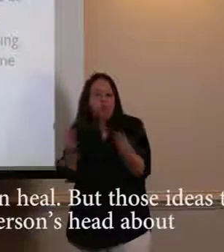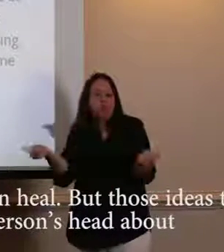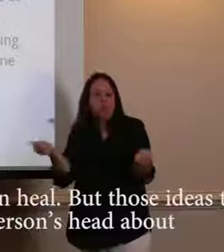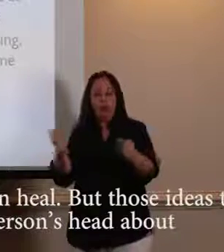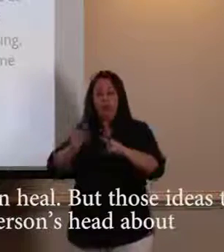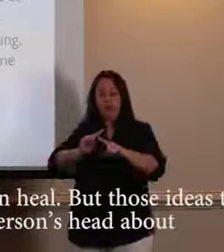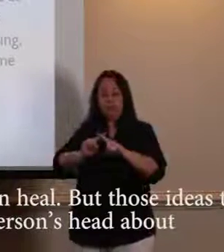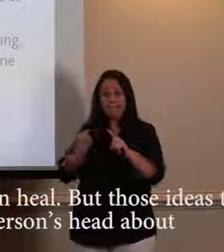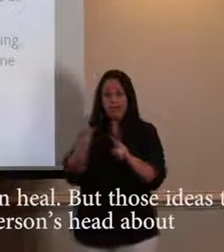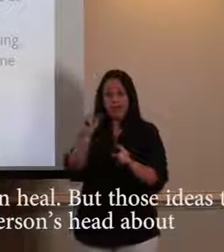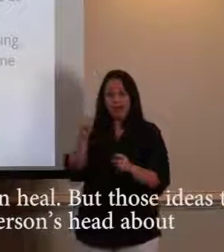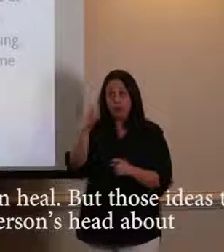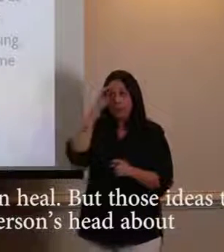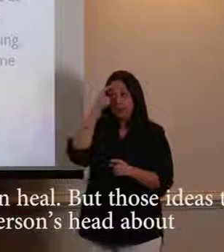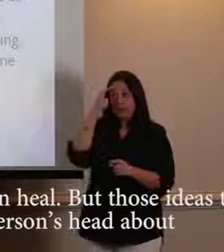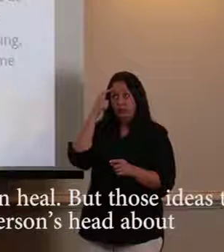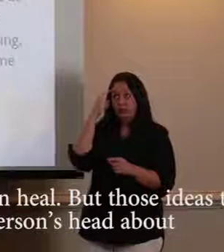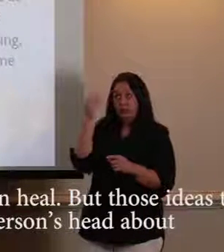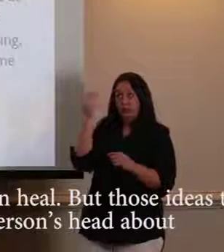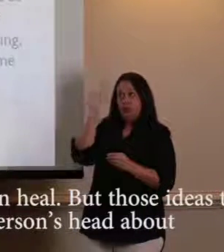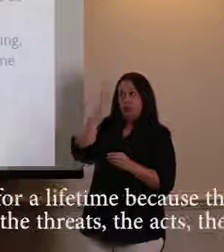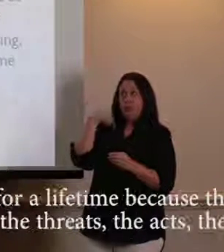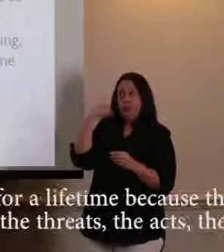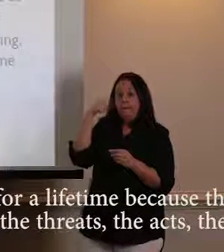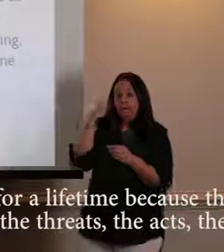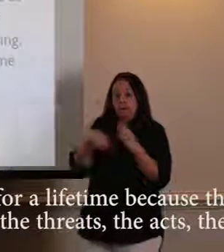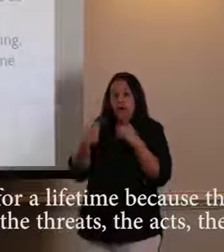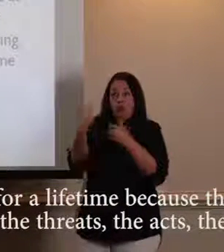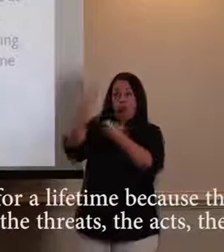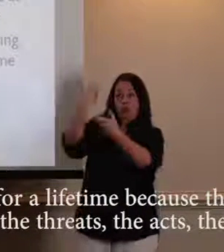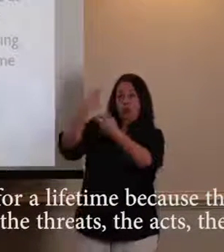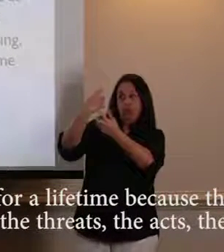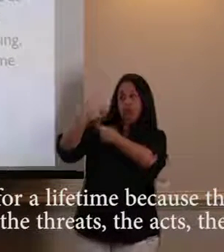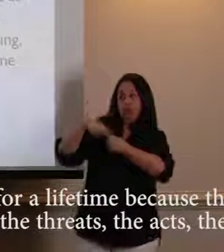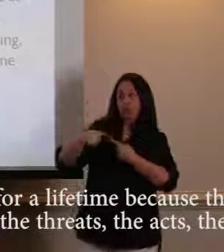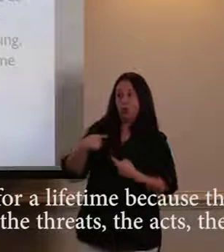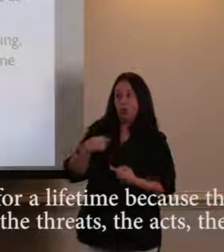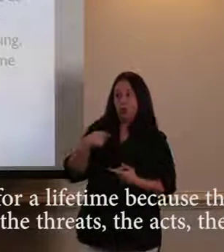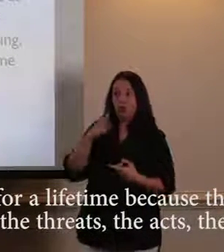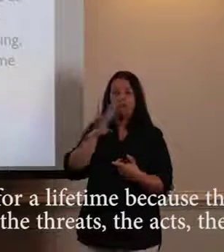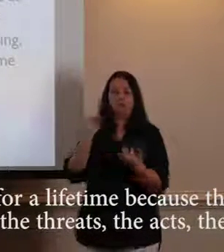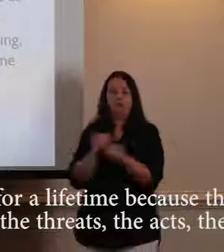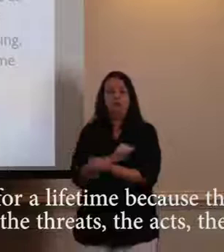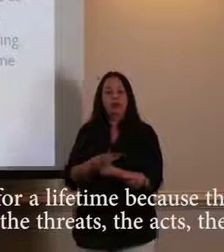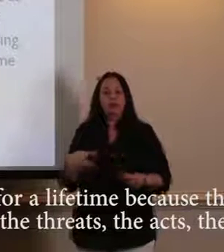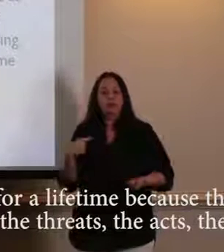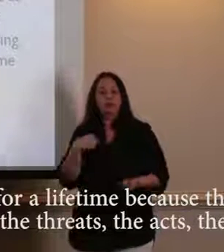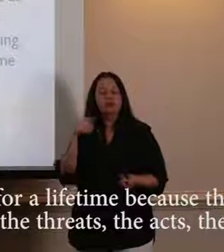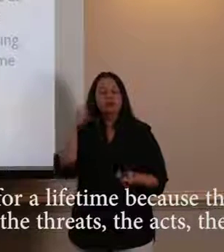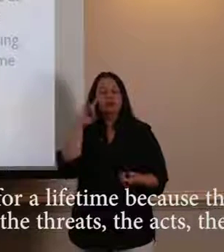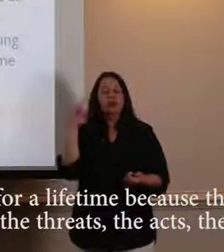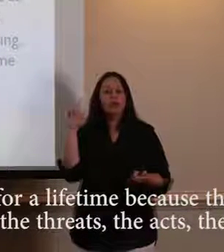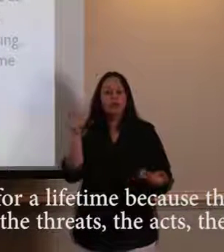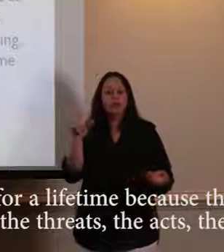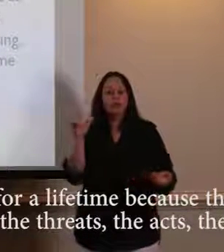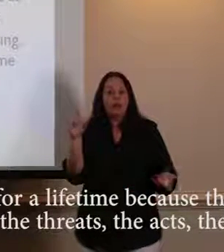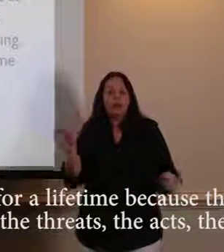those ideas that perpetrator put in that person's head about themselves can be damaging for a lifetime,